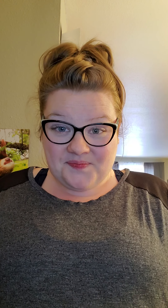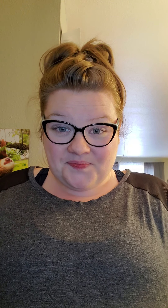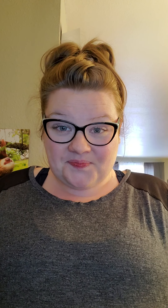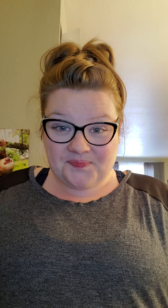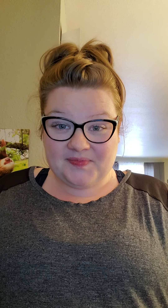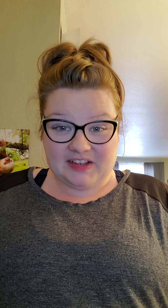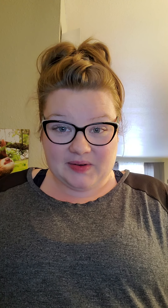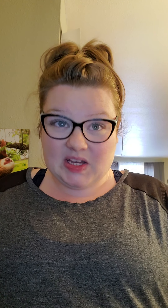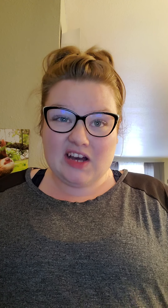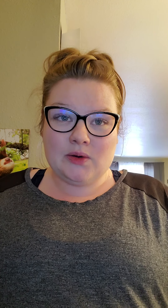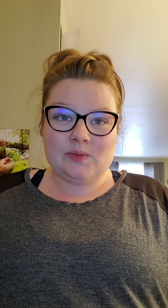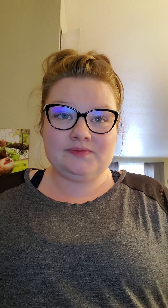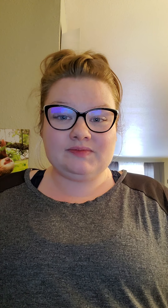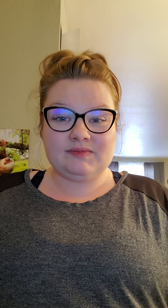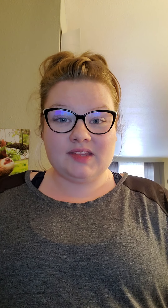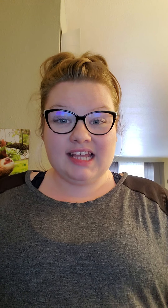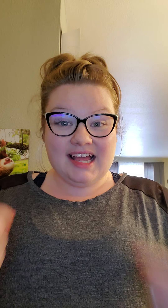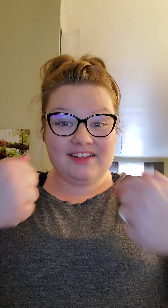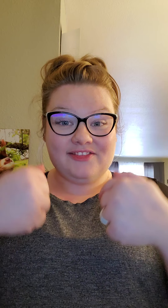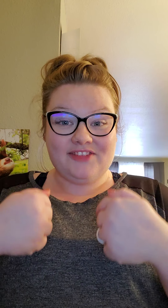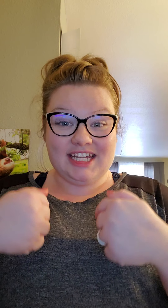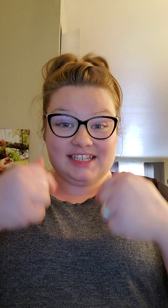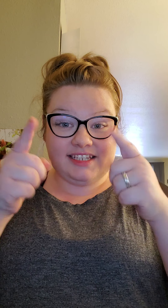Here we go. Feet.